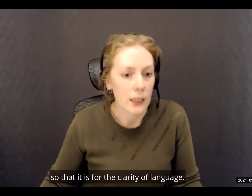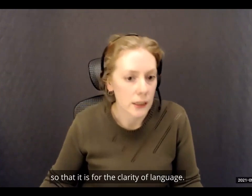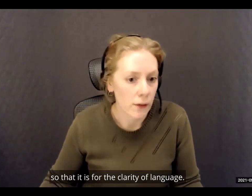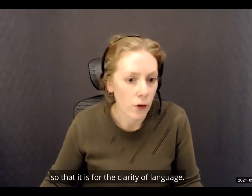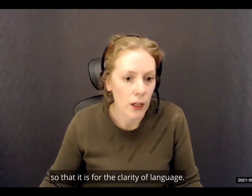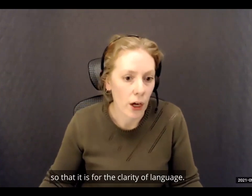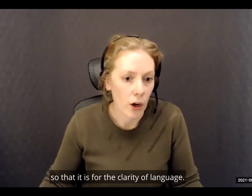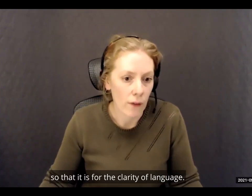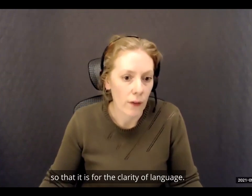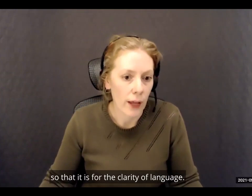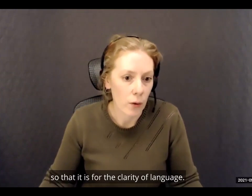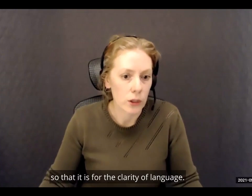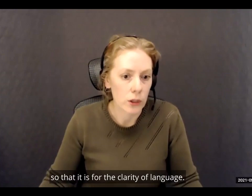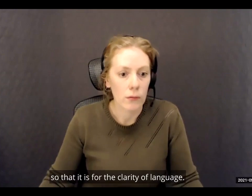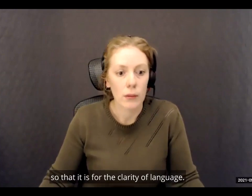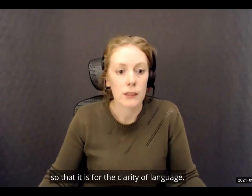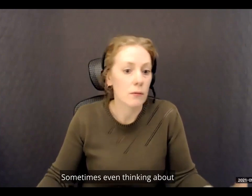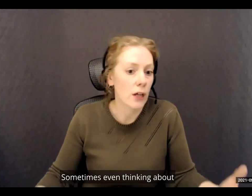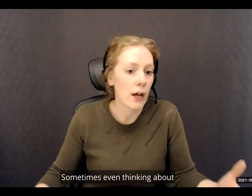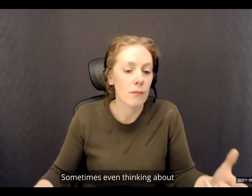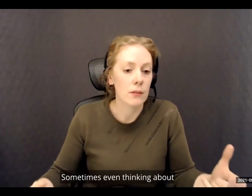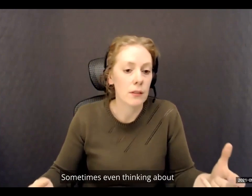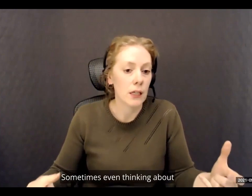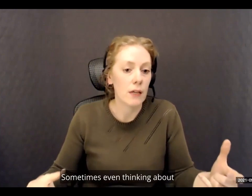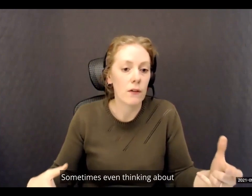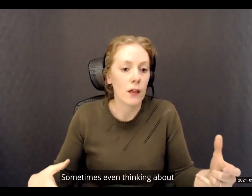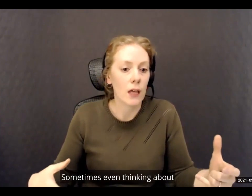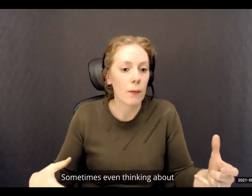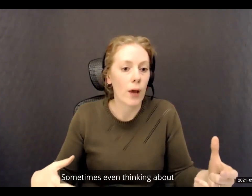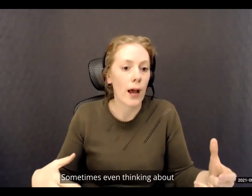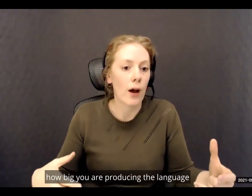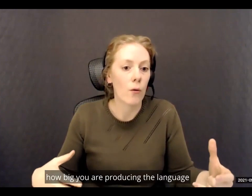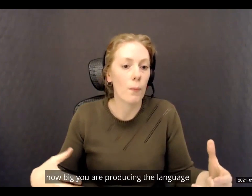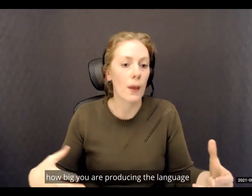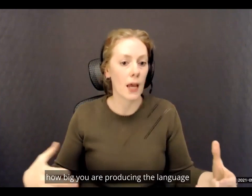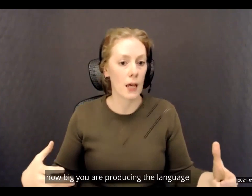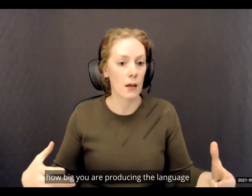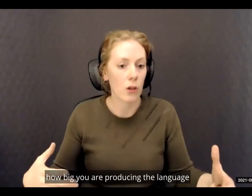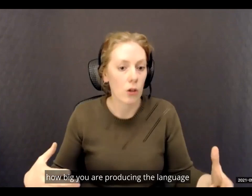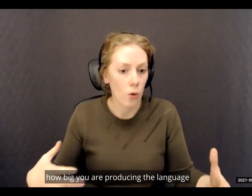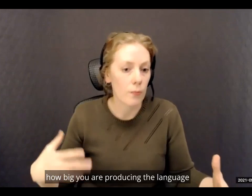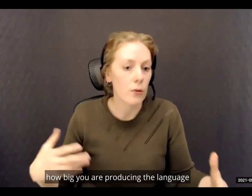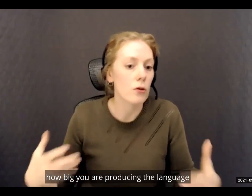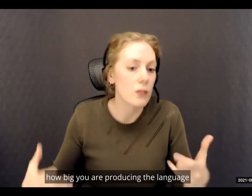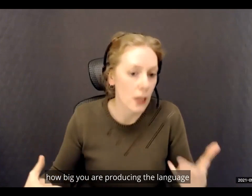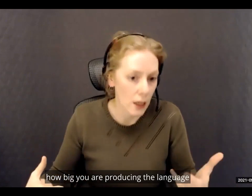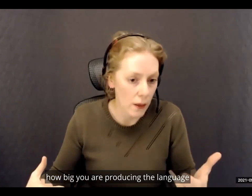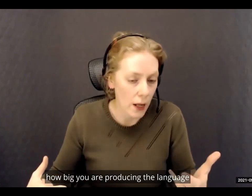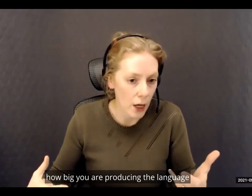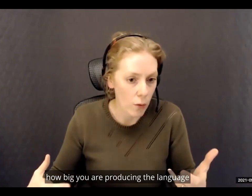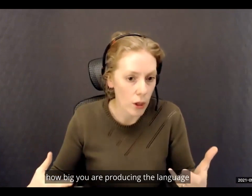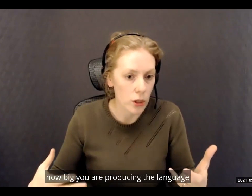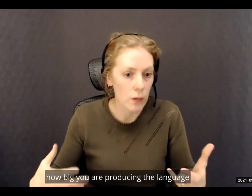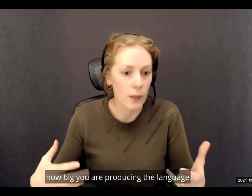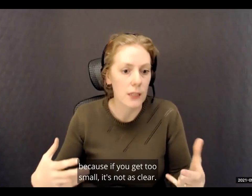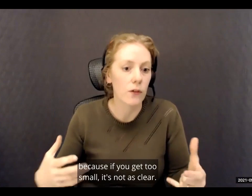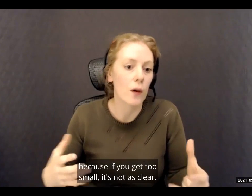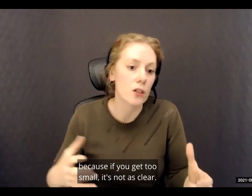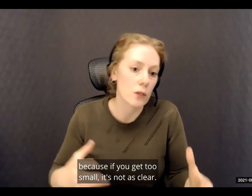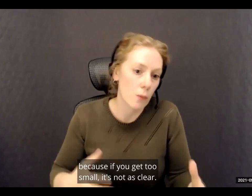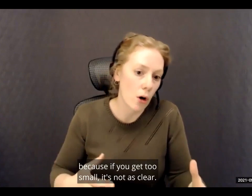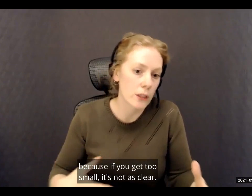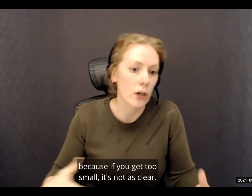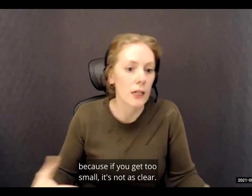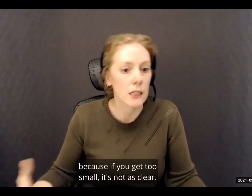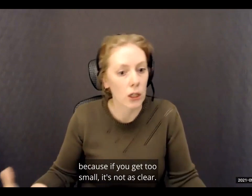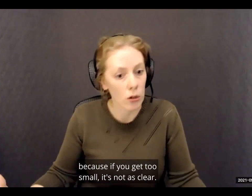so that it is for the clarity of language. Sometimes even thinking about how big you are producing the language, because if you